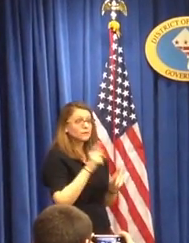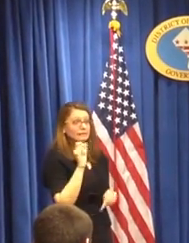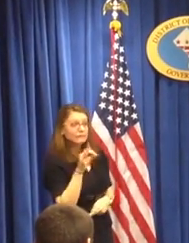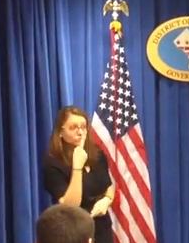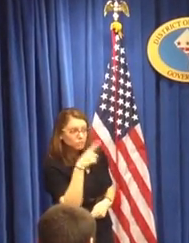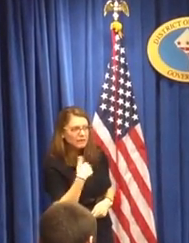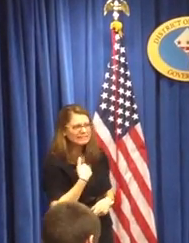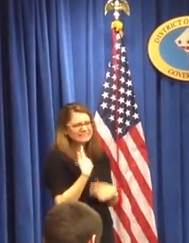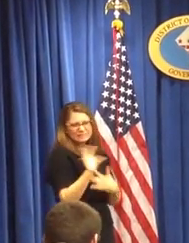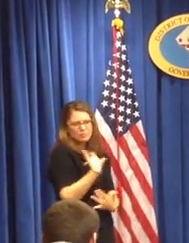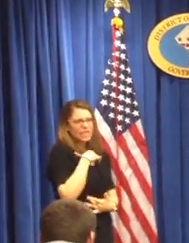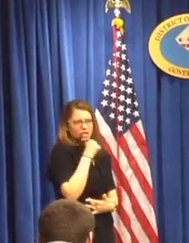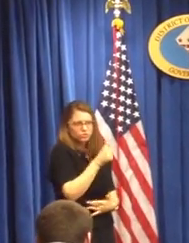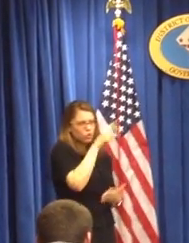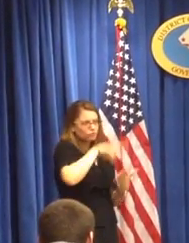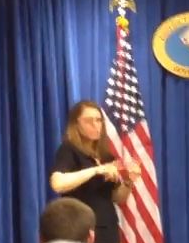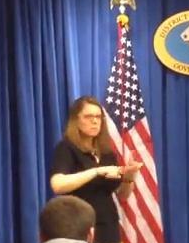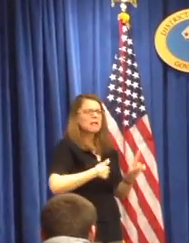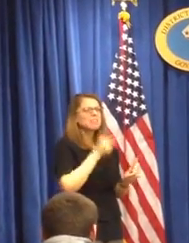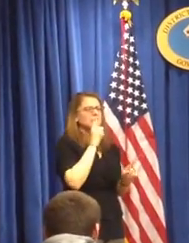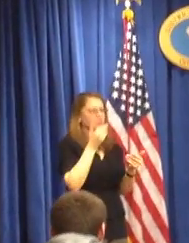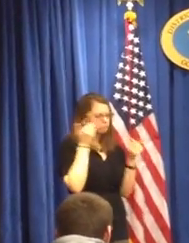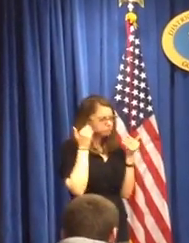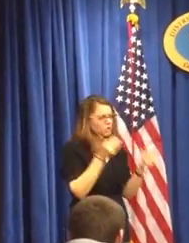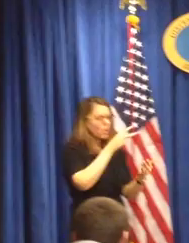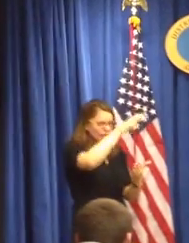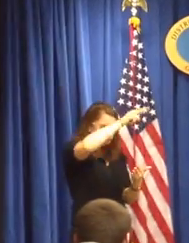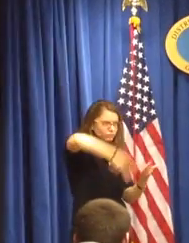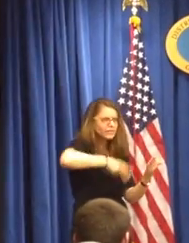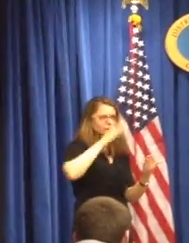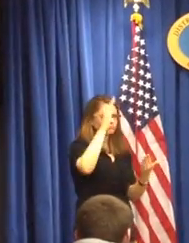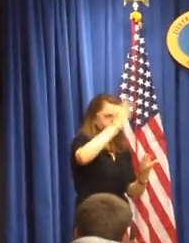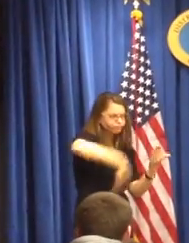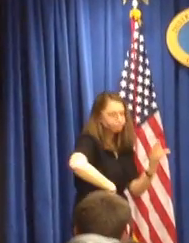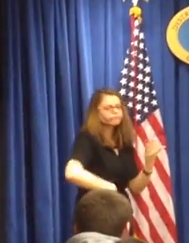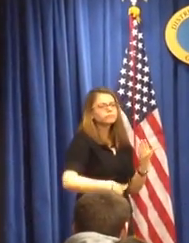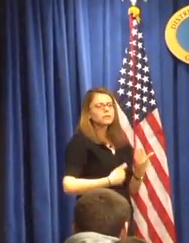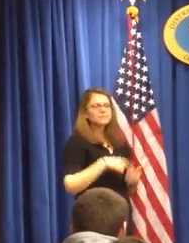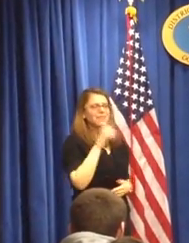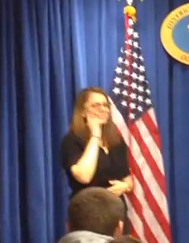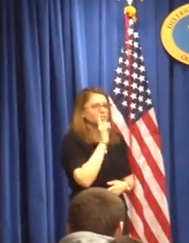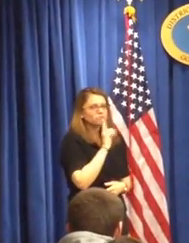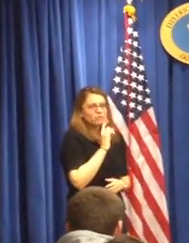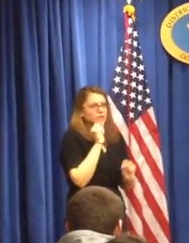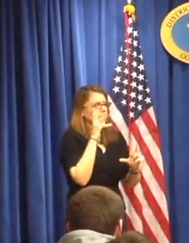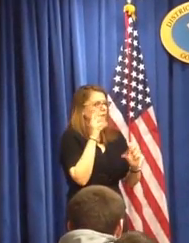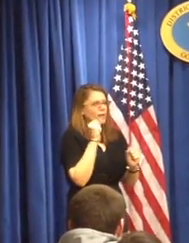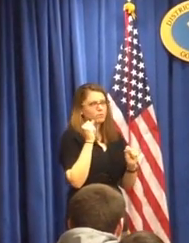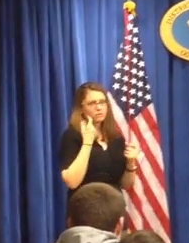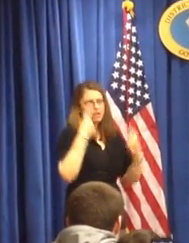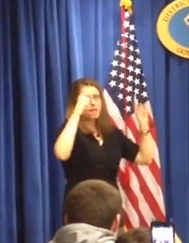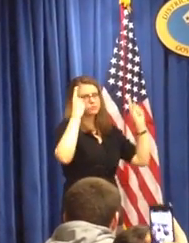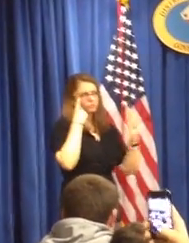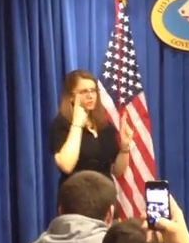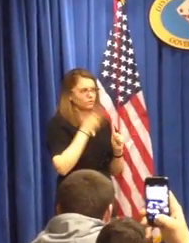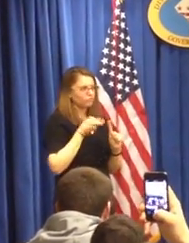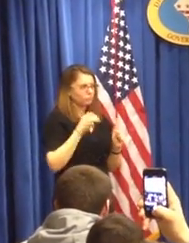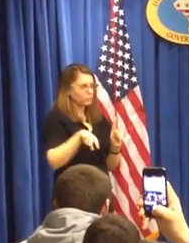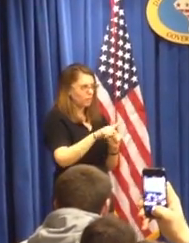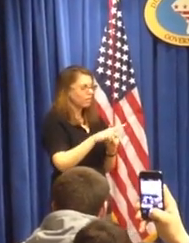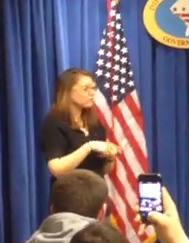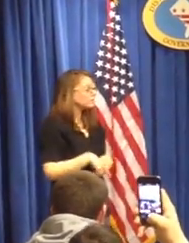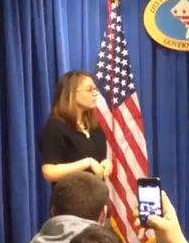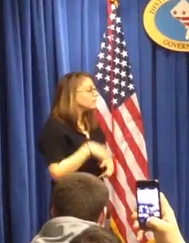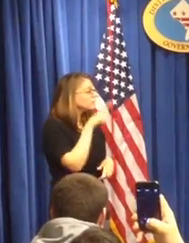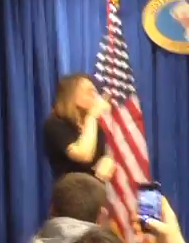usually don't read all of this stuff, but I think I'm going to read it because I think it's just an incredible accomplishment. Whereas